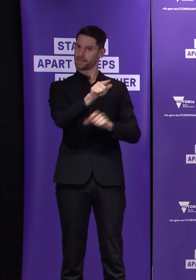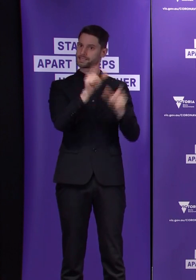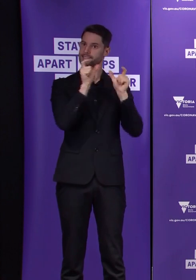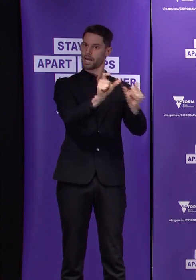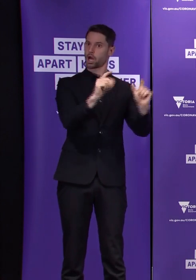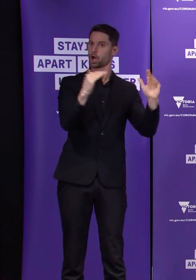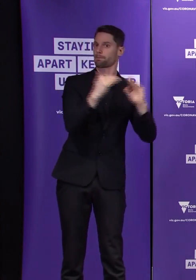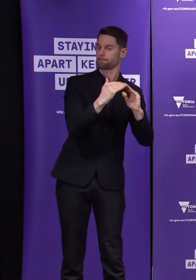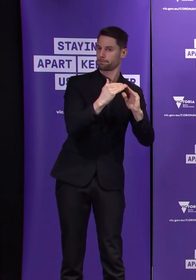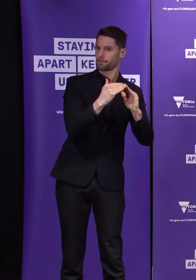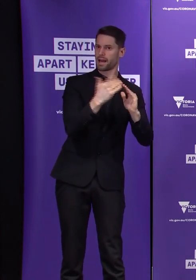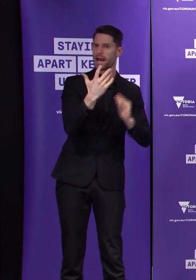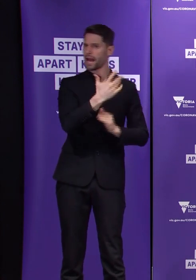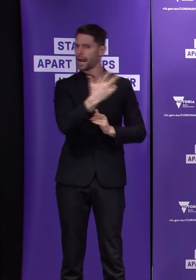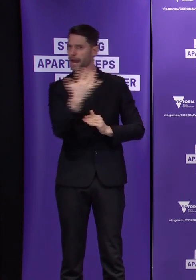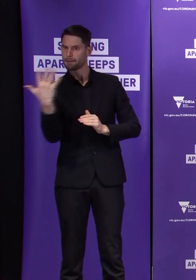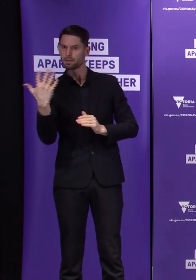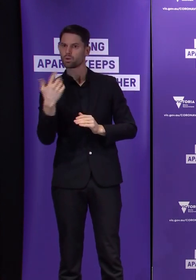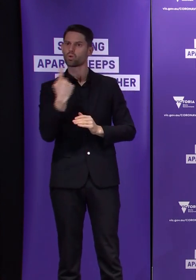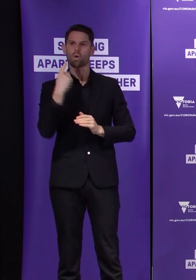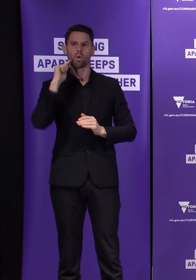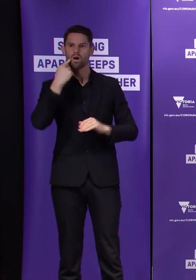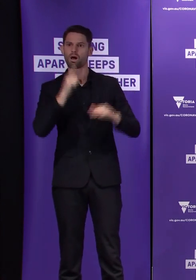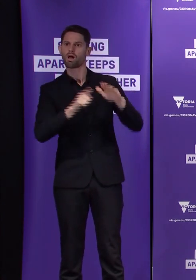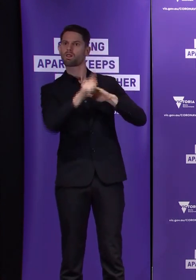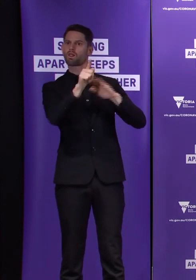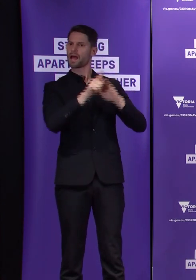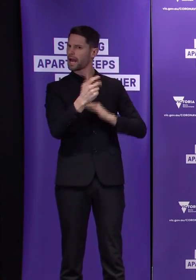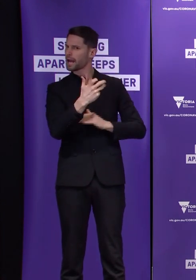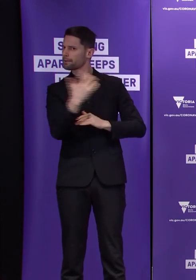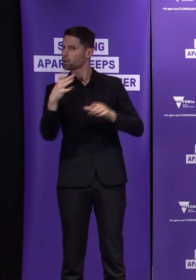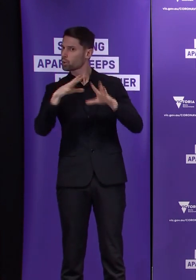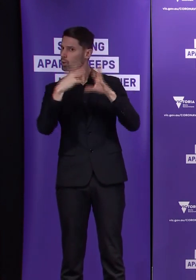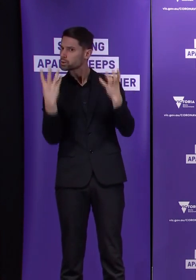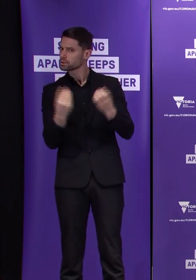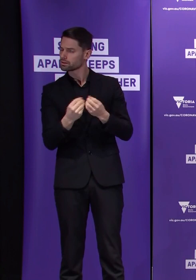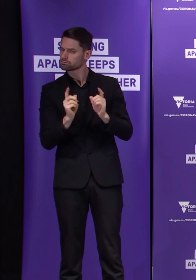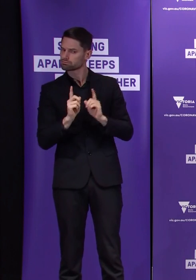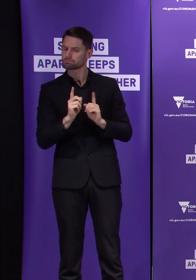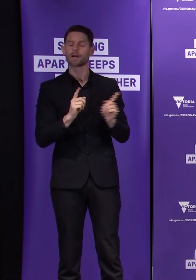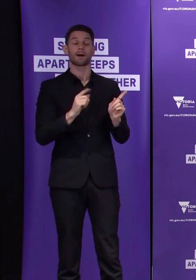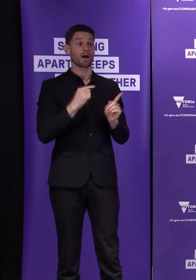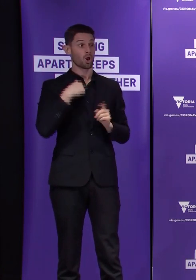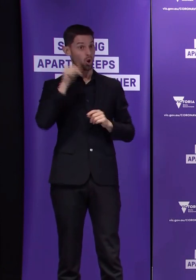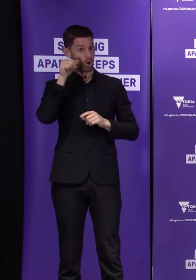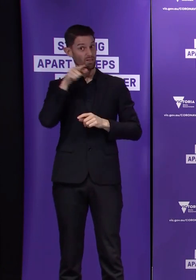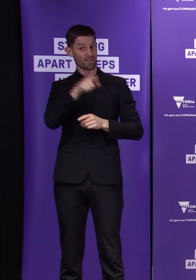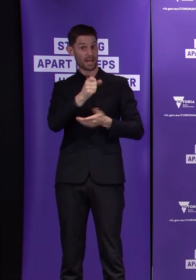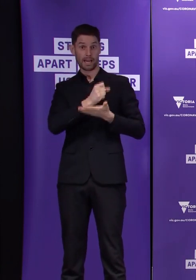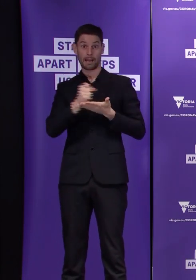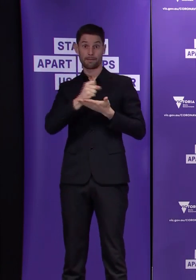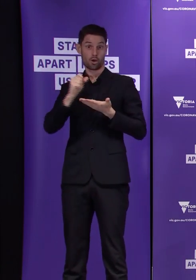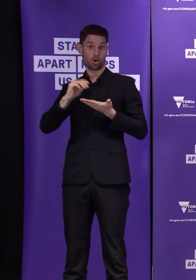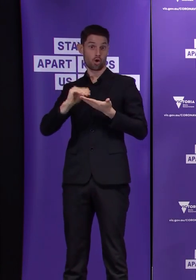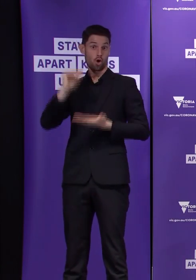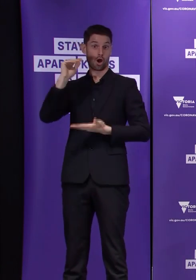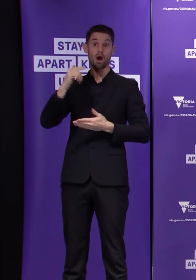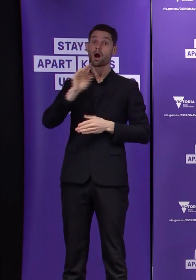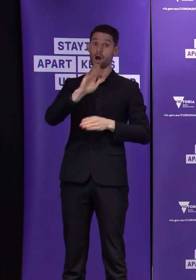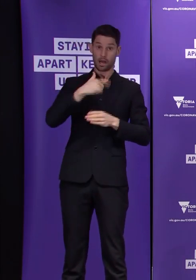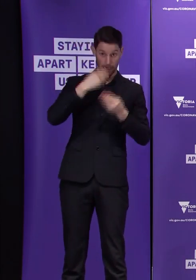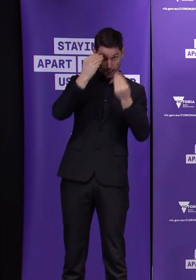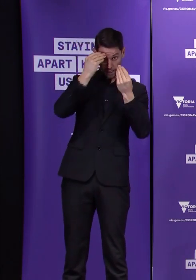very high. I think it has probably come down. We're seeing more and more people. What I'm planning to do, two important things for this